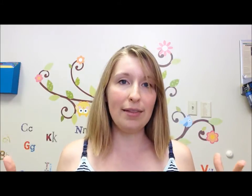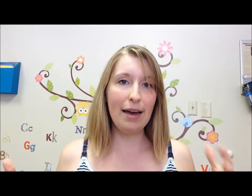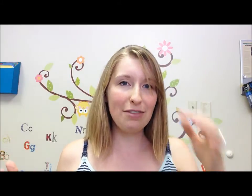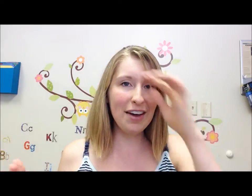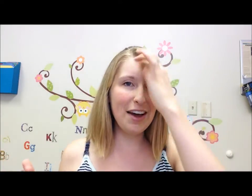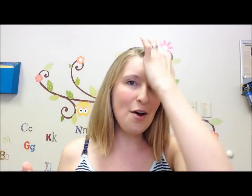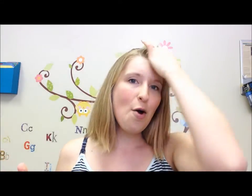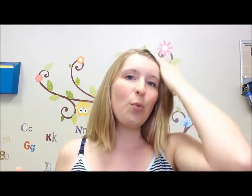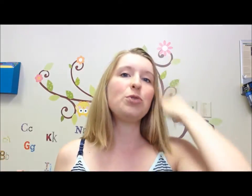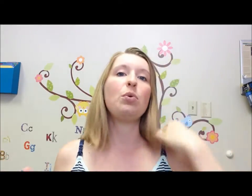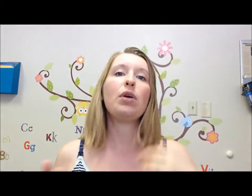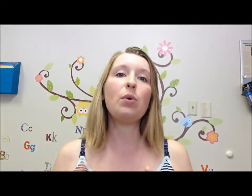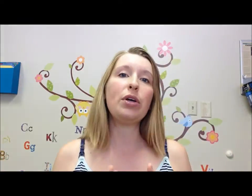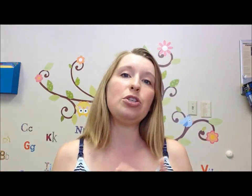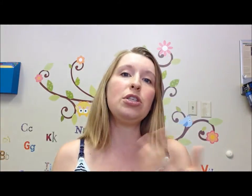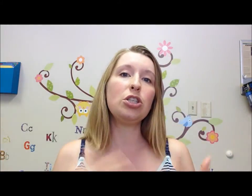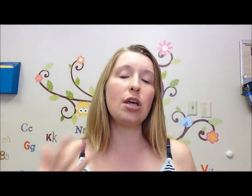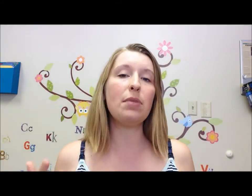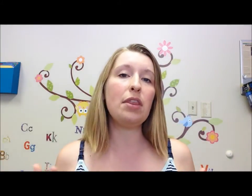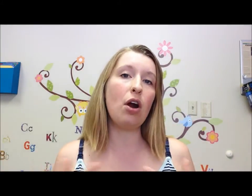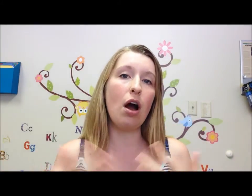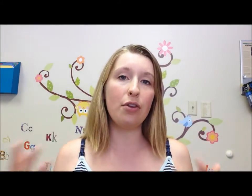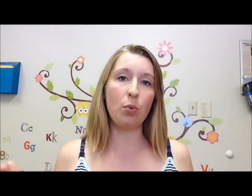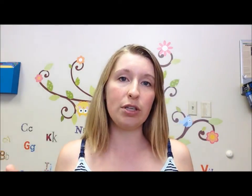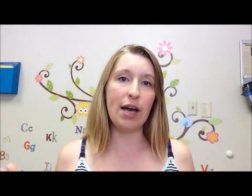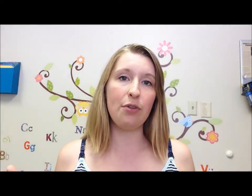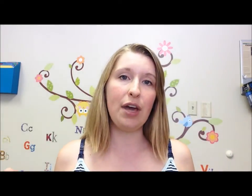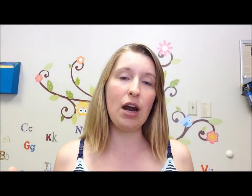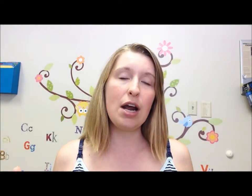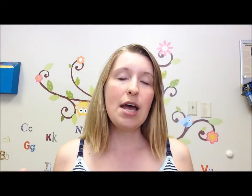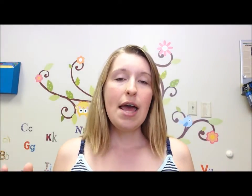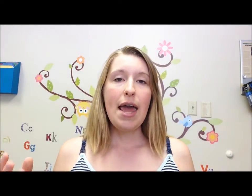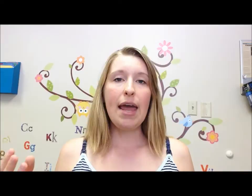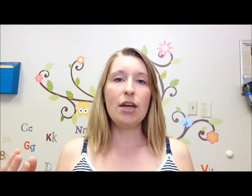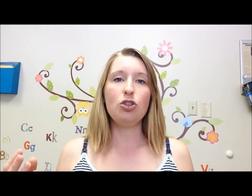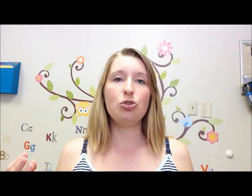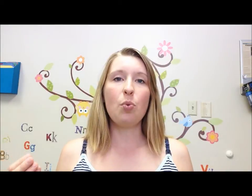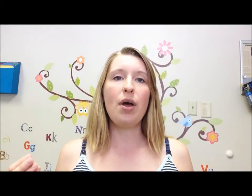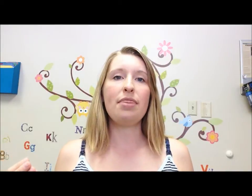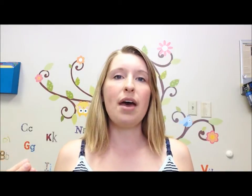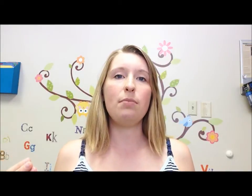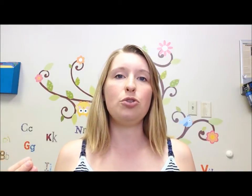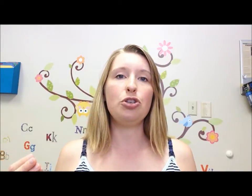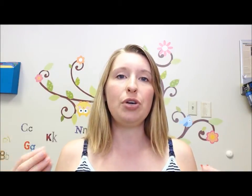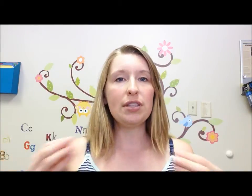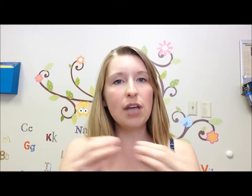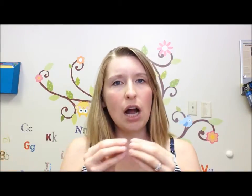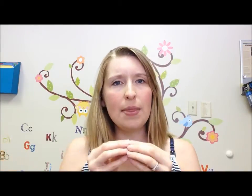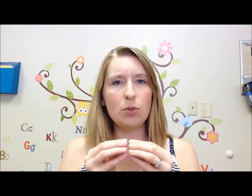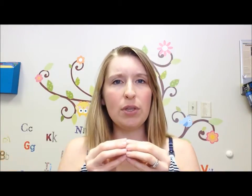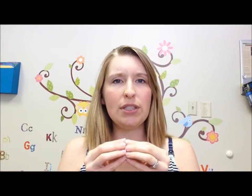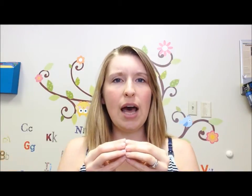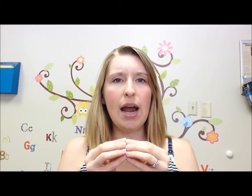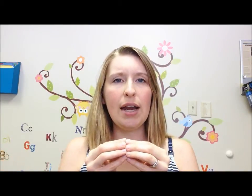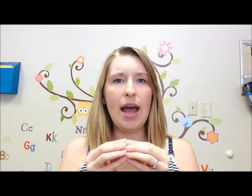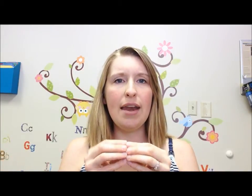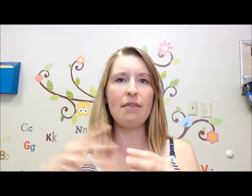life, which we really want to teach them that there are other words out there, and you don't want them to get stuck on this one sign and never learn